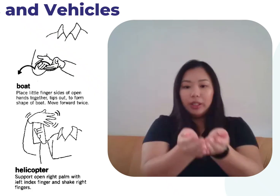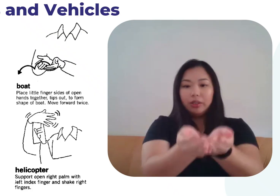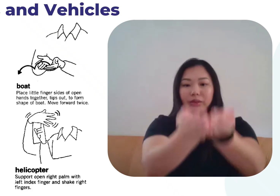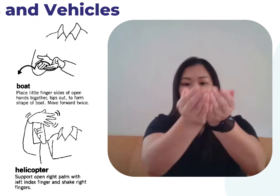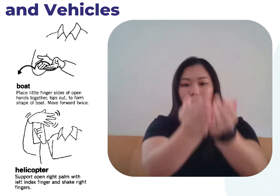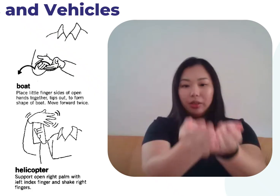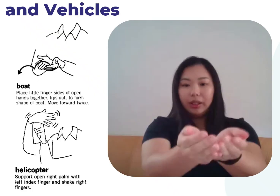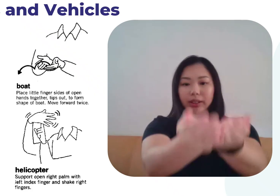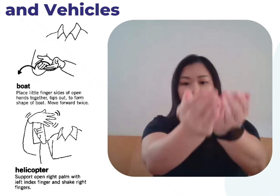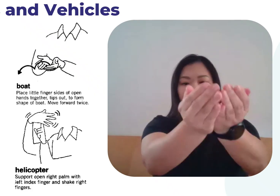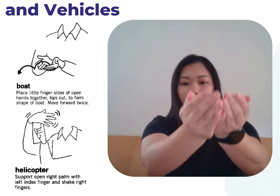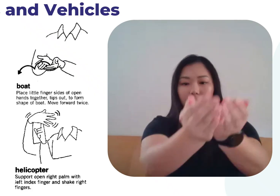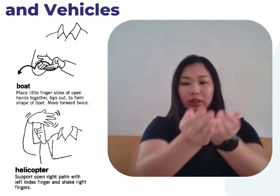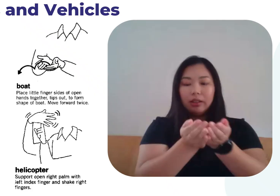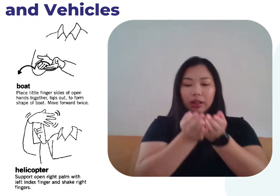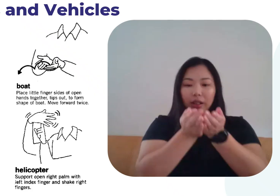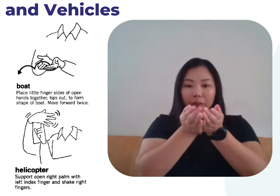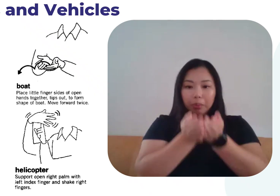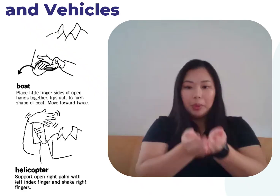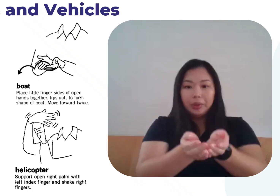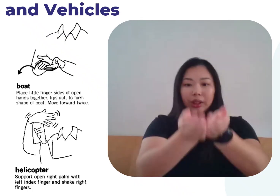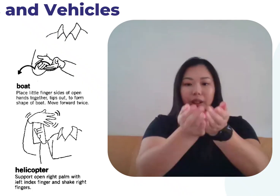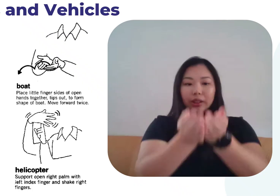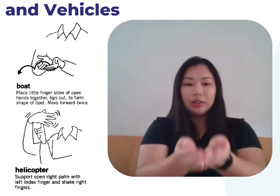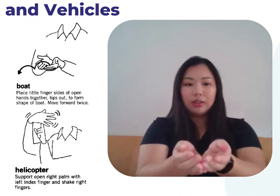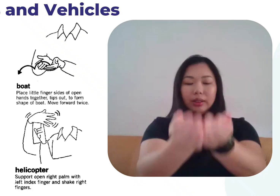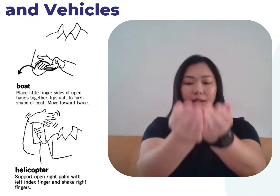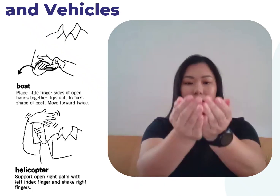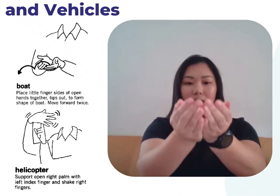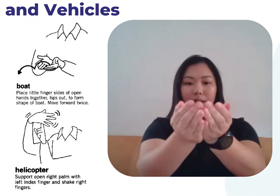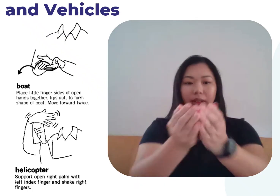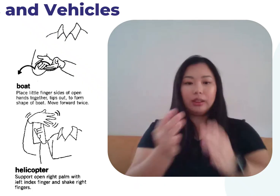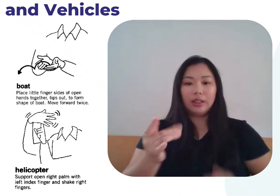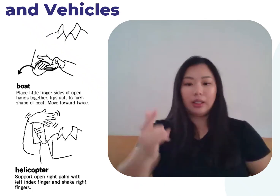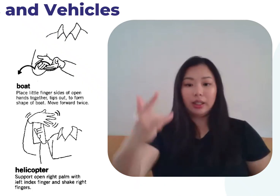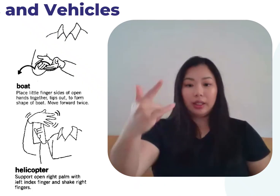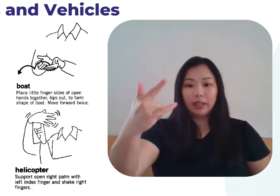move outward twice. Boat.